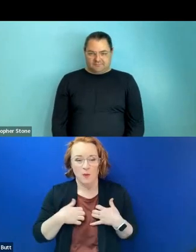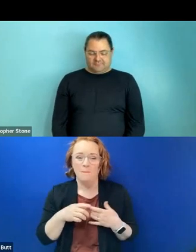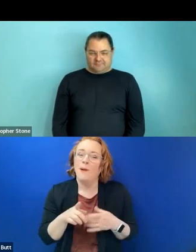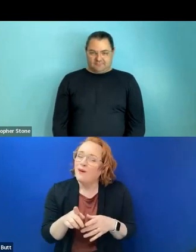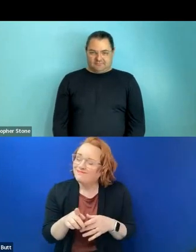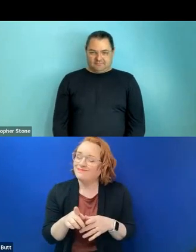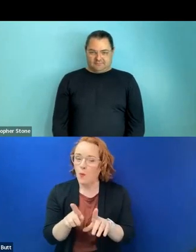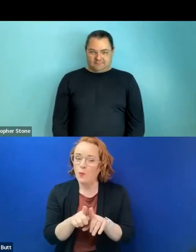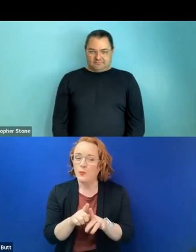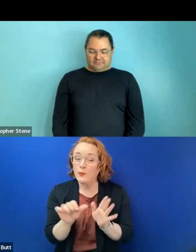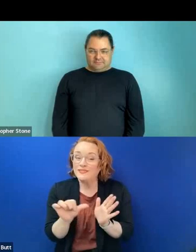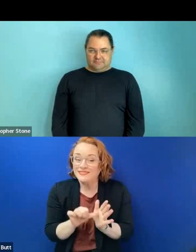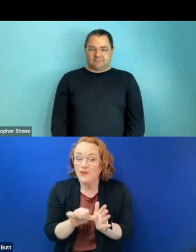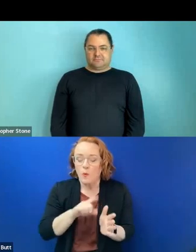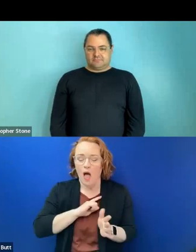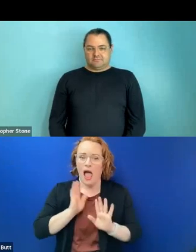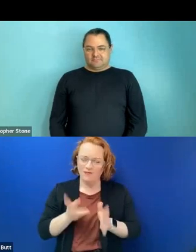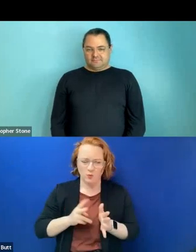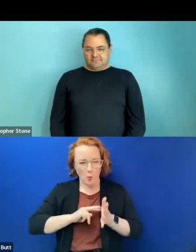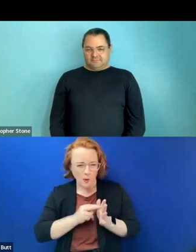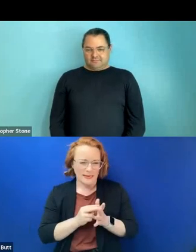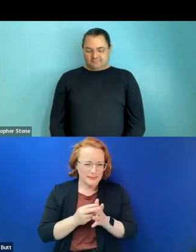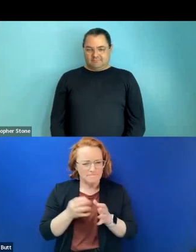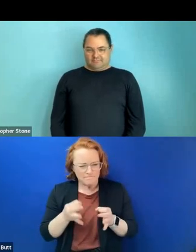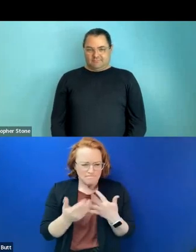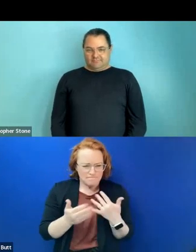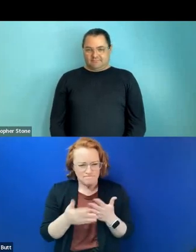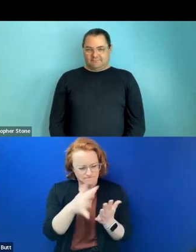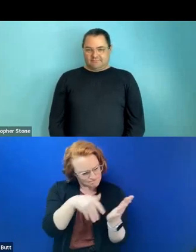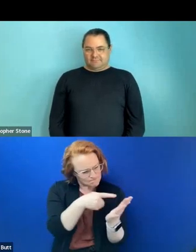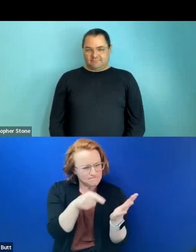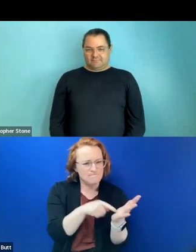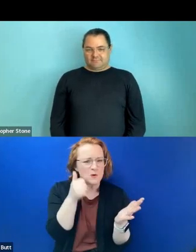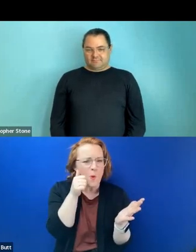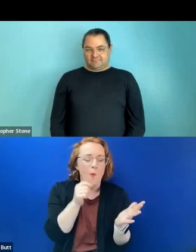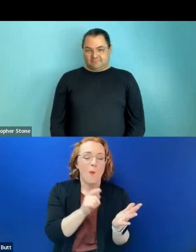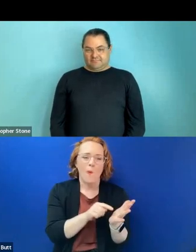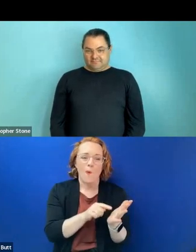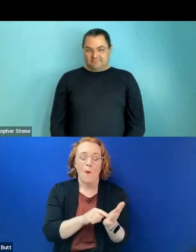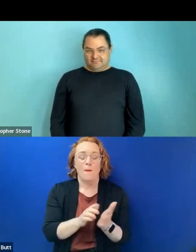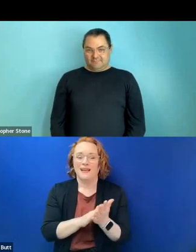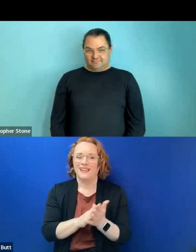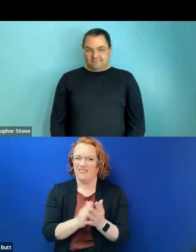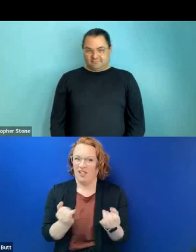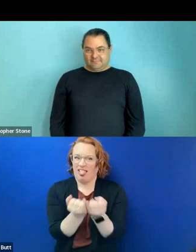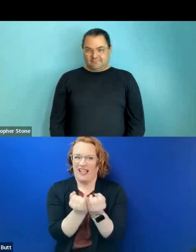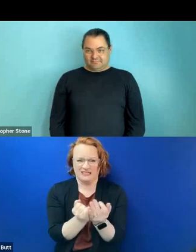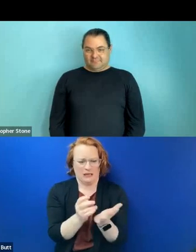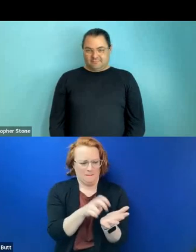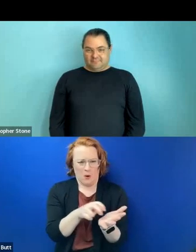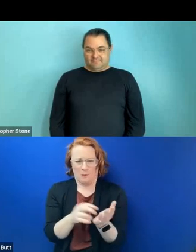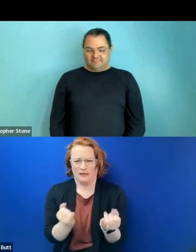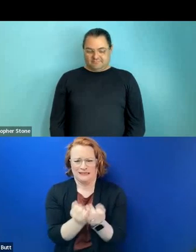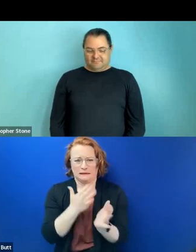part, because you have to be organized. You have to be able to manage a diary, and not double book yourself, and turn up in the right